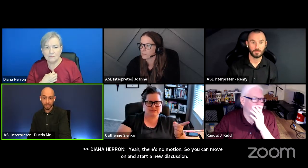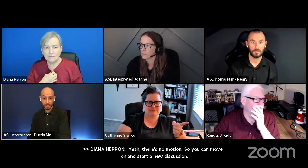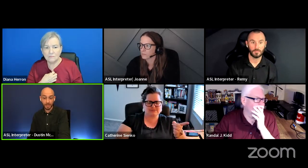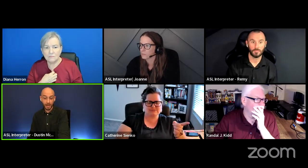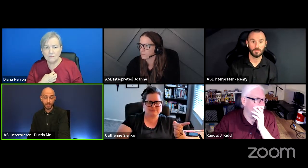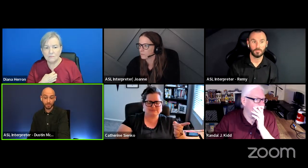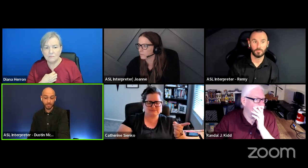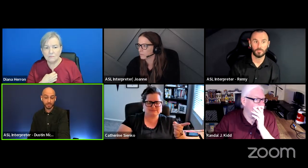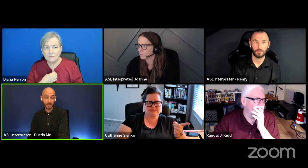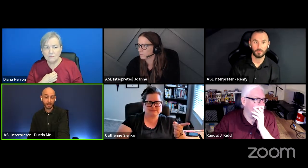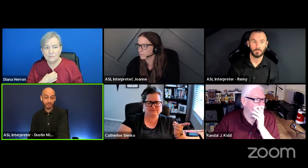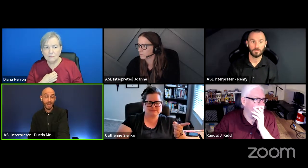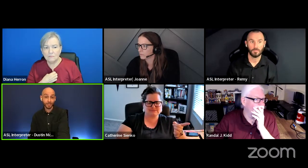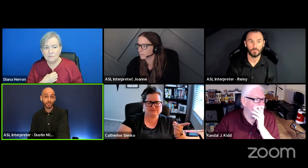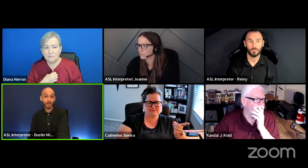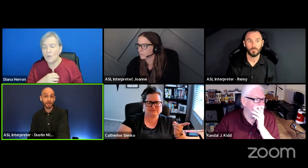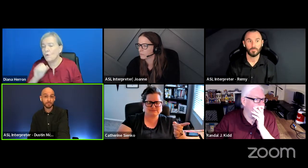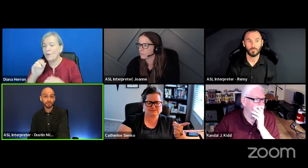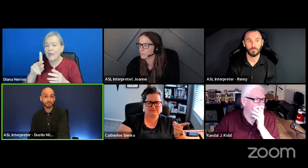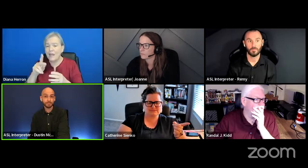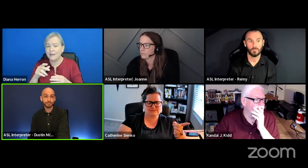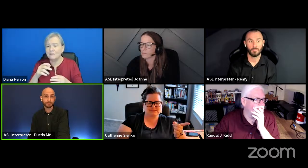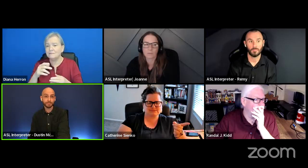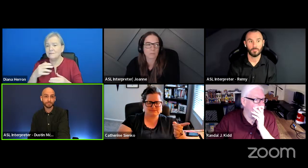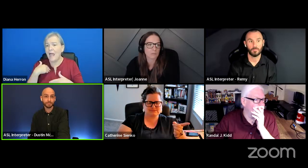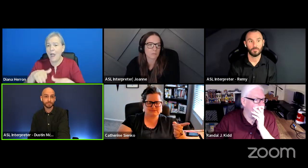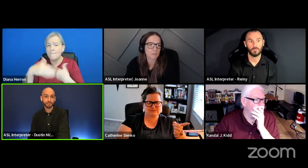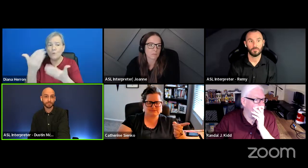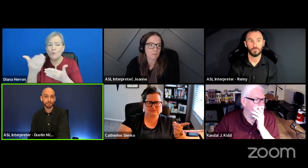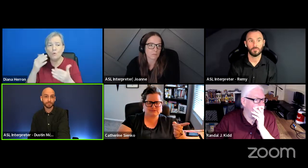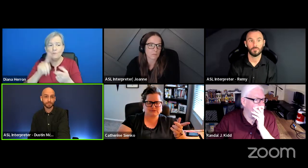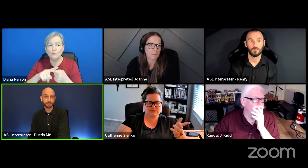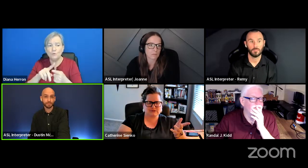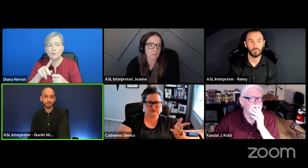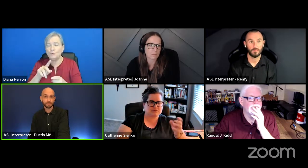is the agenda item is listed as an action item.